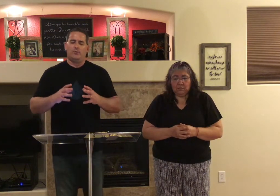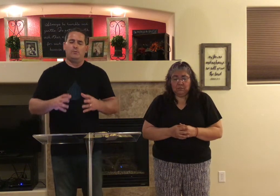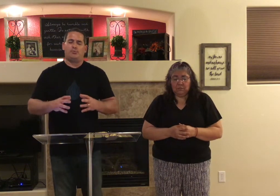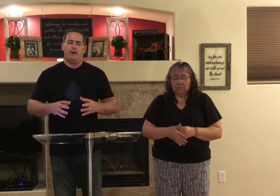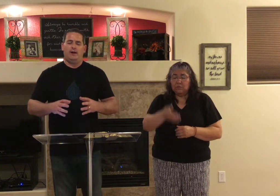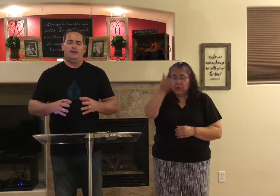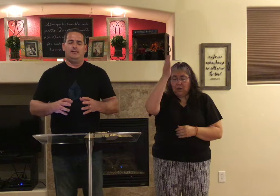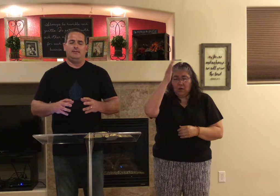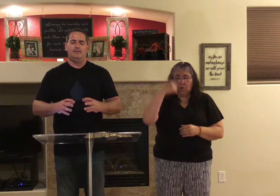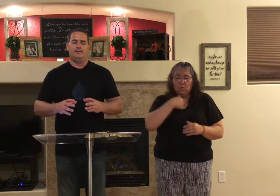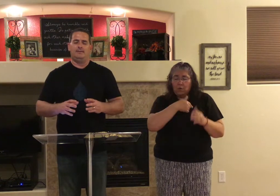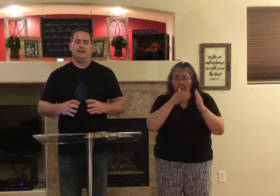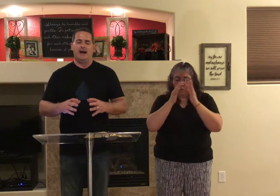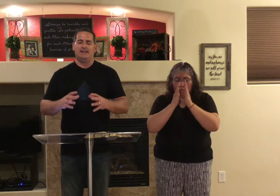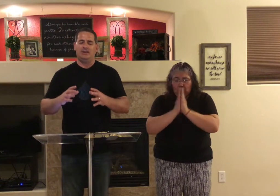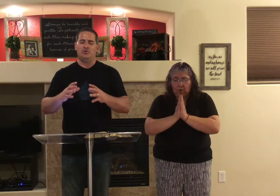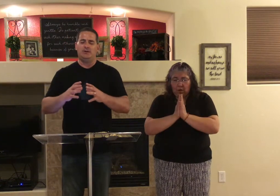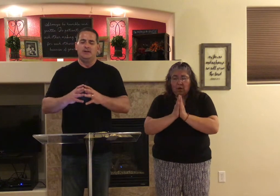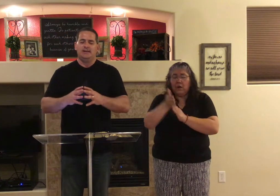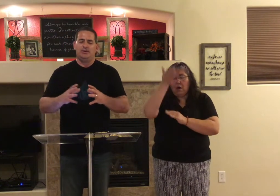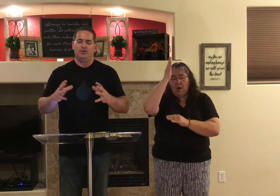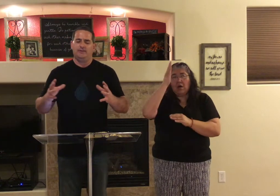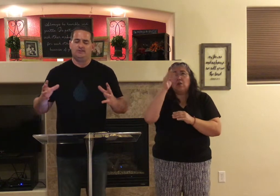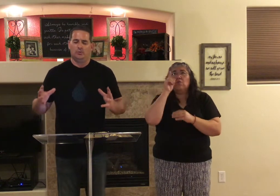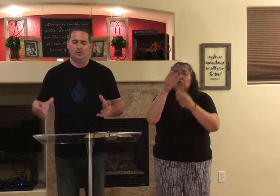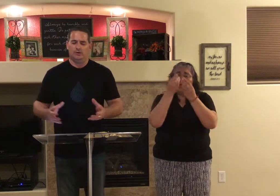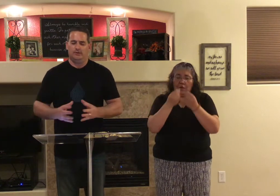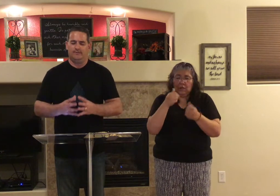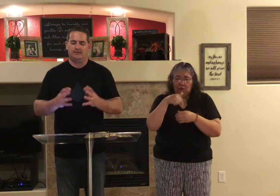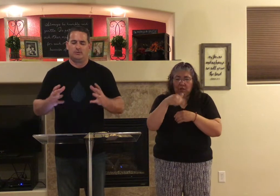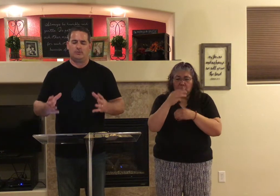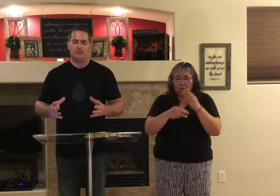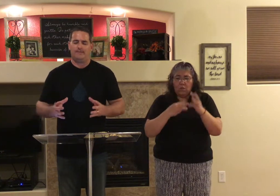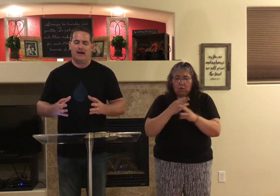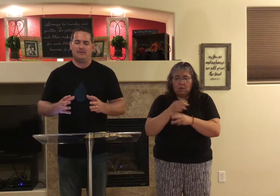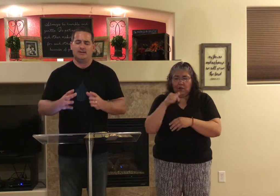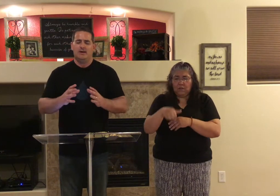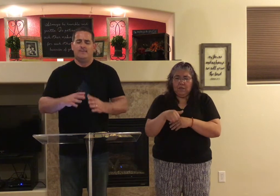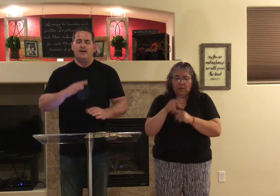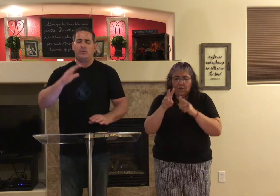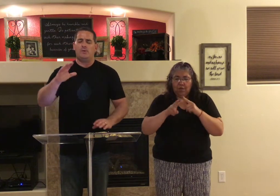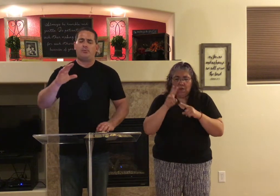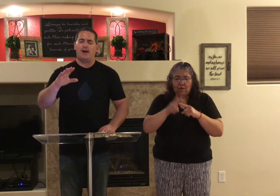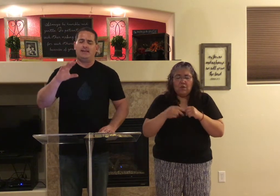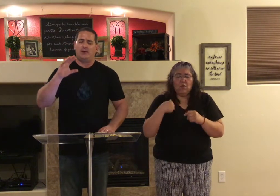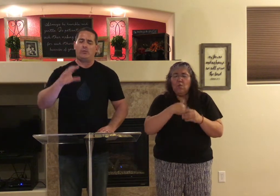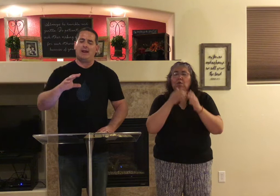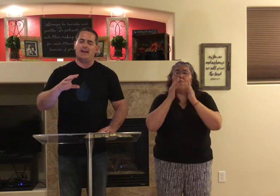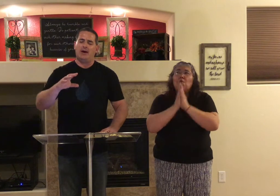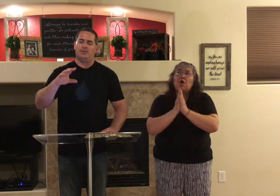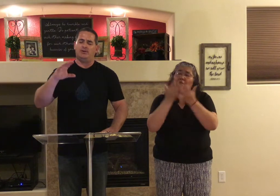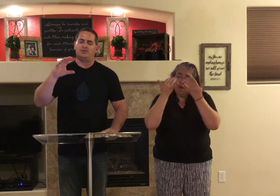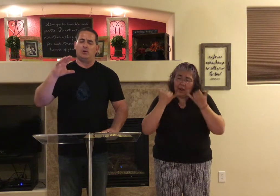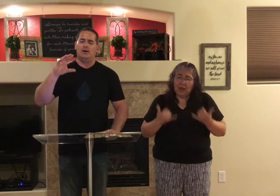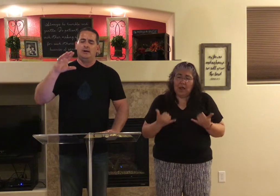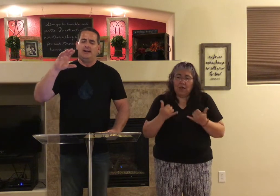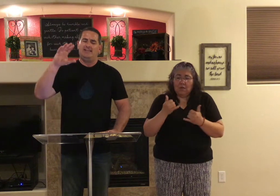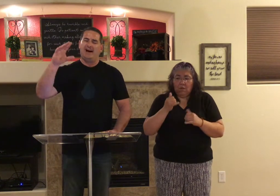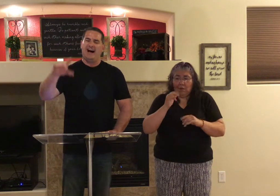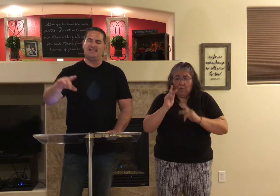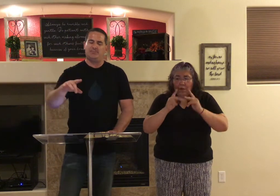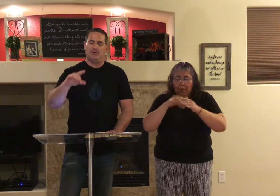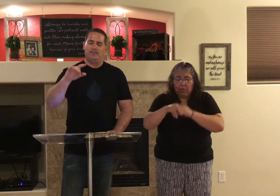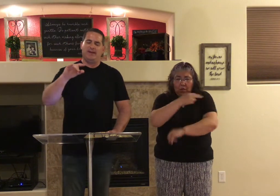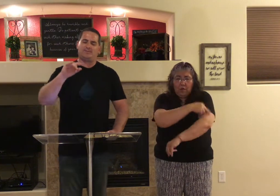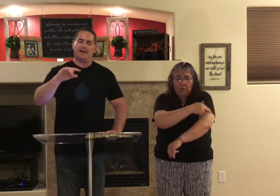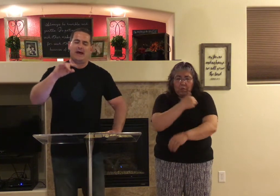And Father, we're praying, God, that you would heal this world of this coronavirus. Father, we're praying that right now, those who are in